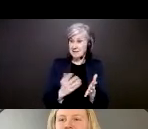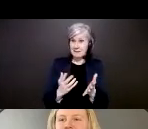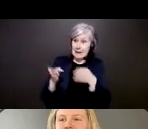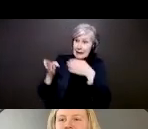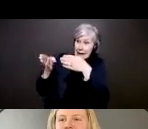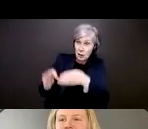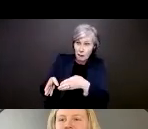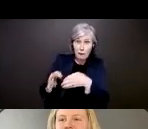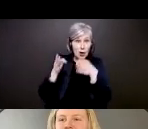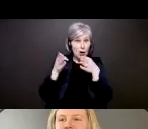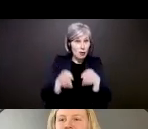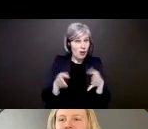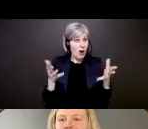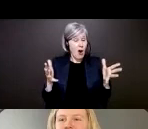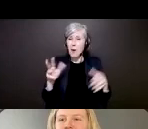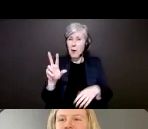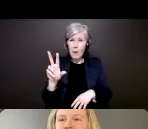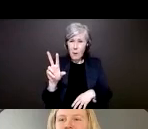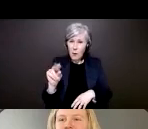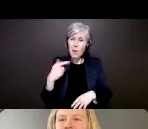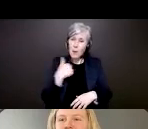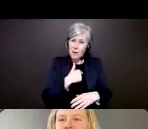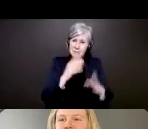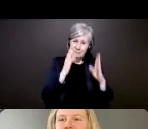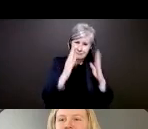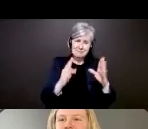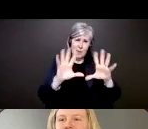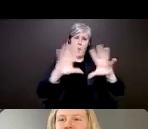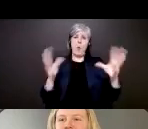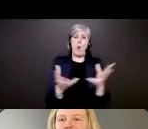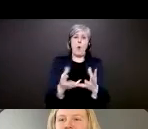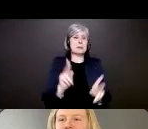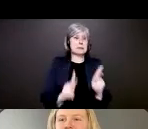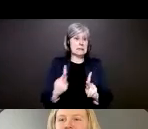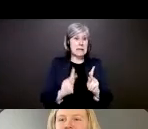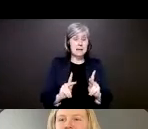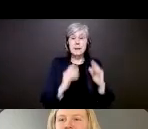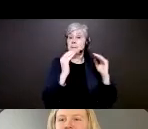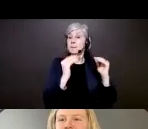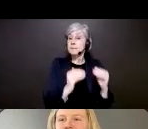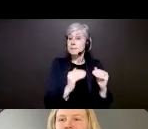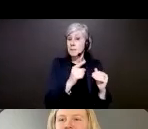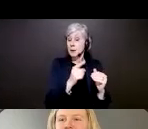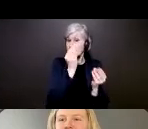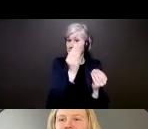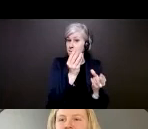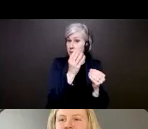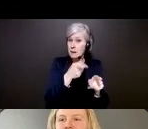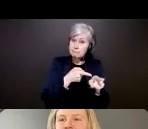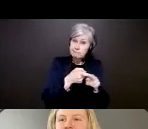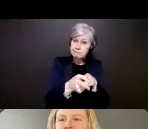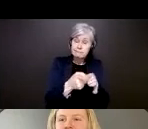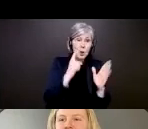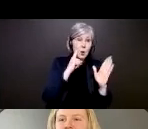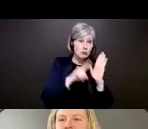whole. There's a section for researchers that includes ideas and principles and